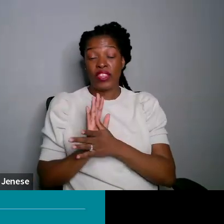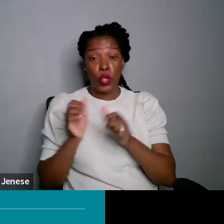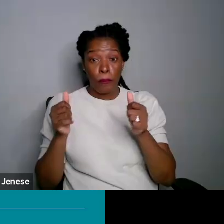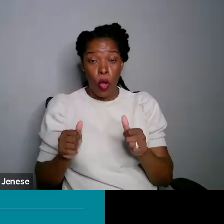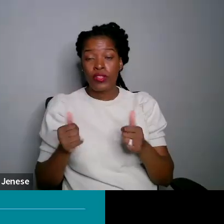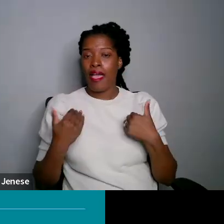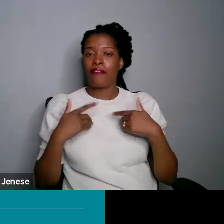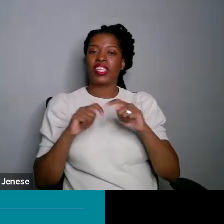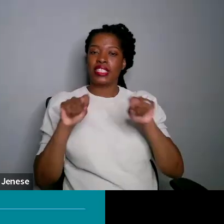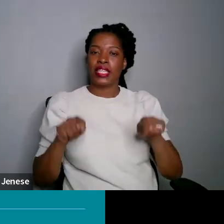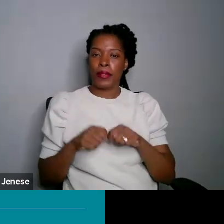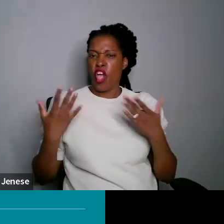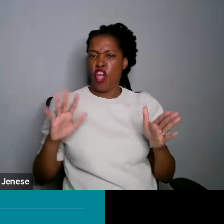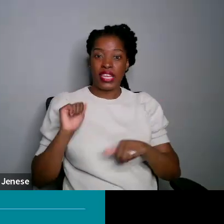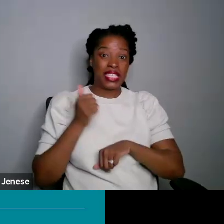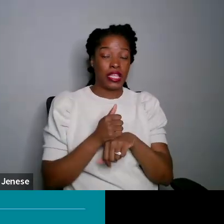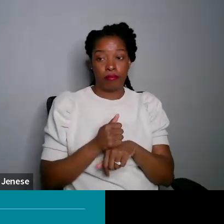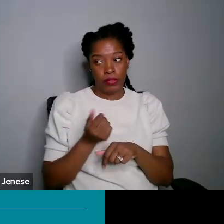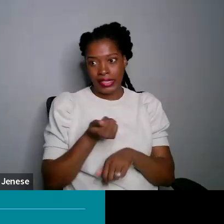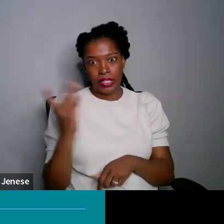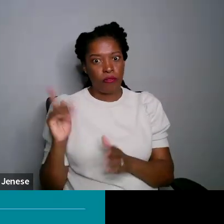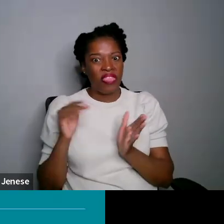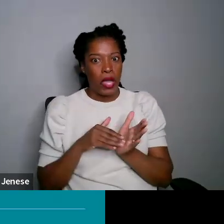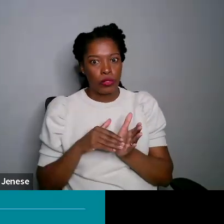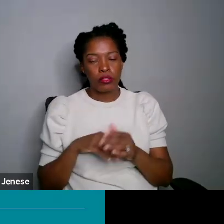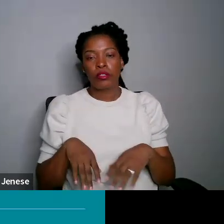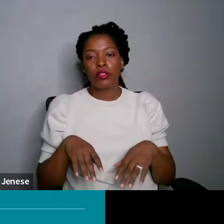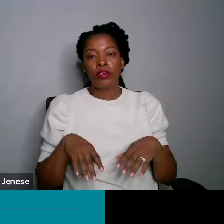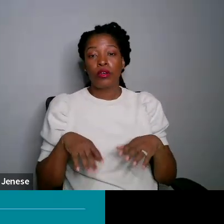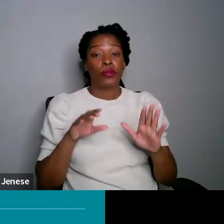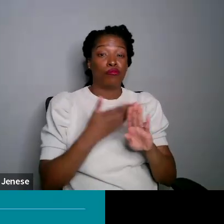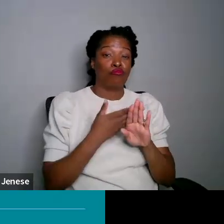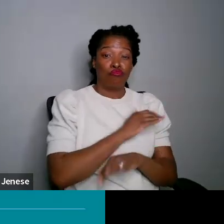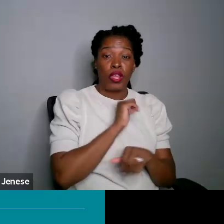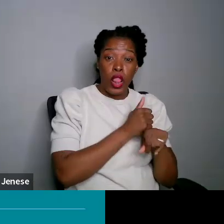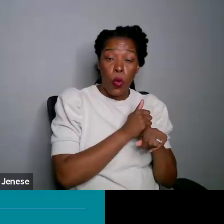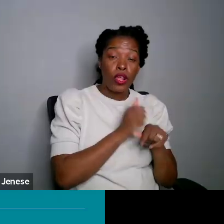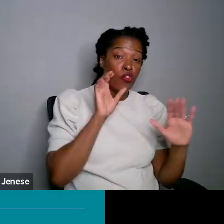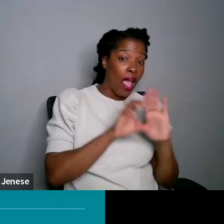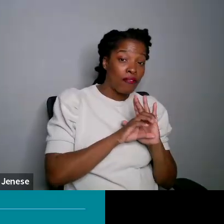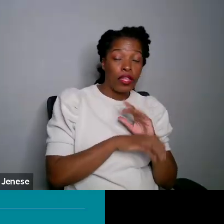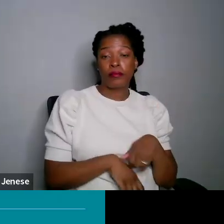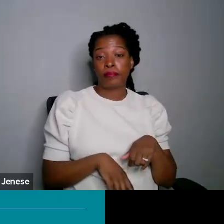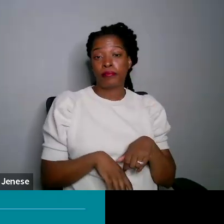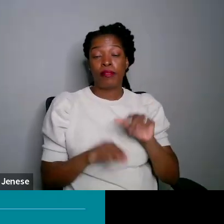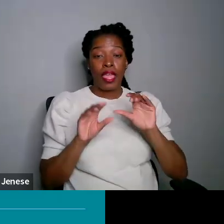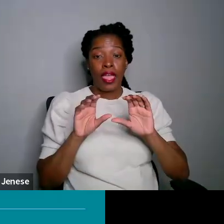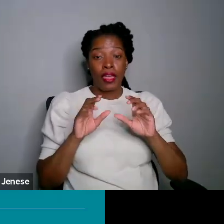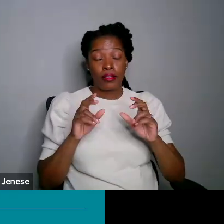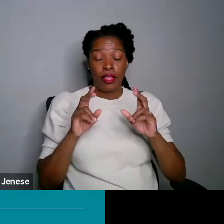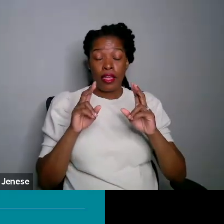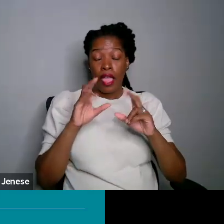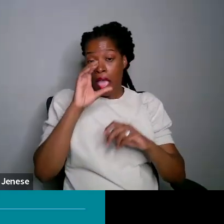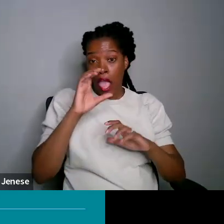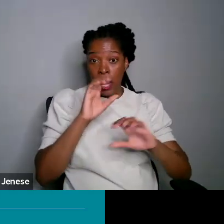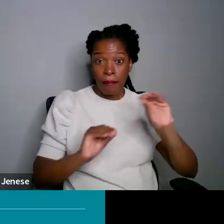you can use with preloaded graphics and animations. There are some great tutorials for all of that on YouTube and